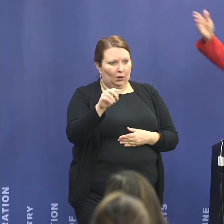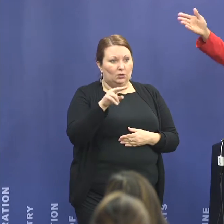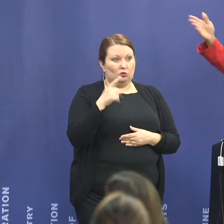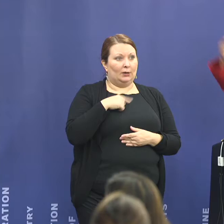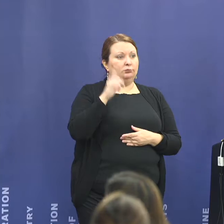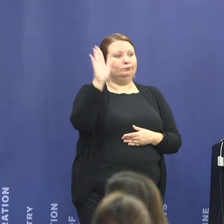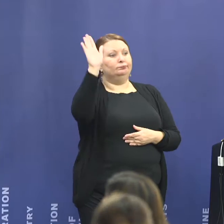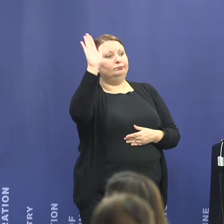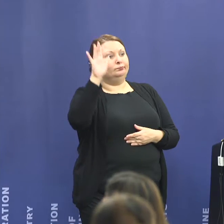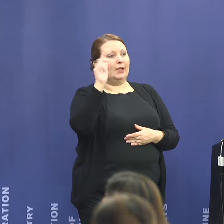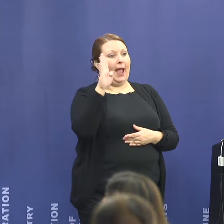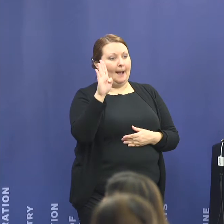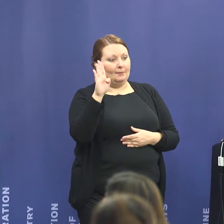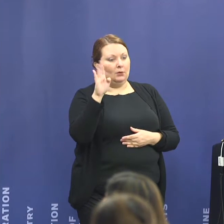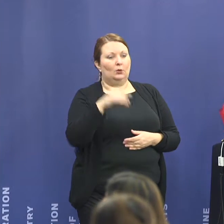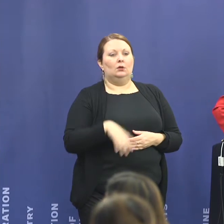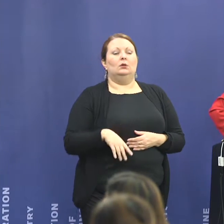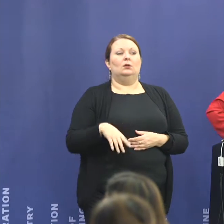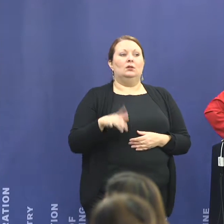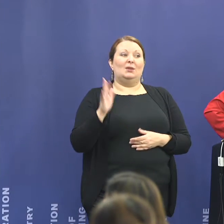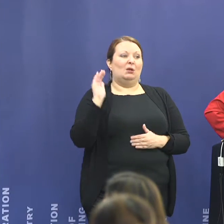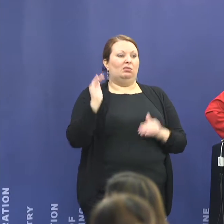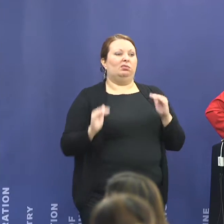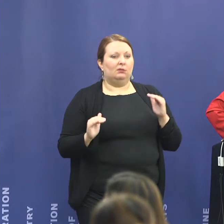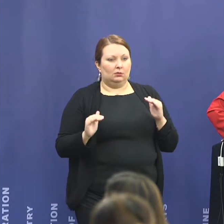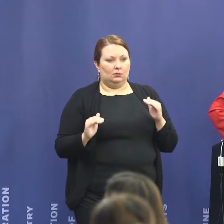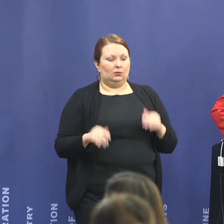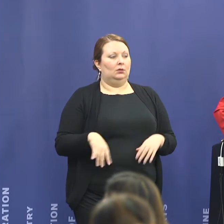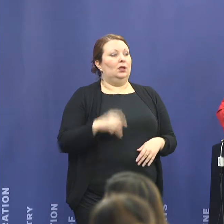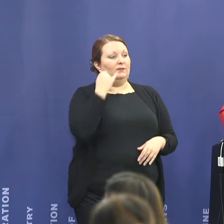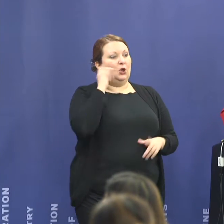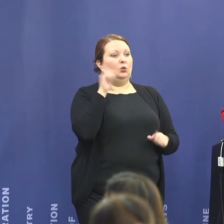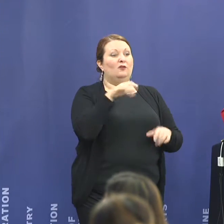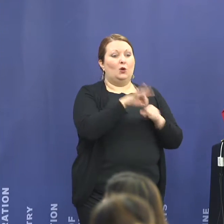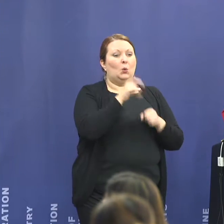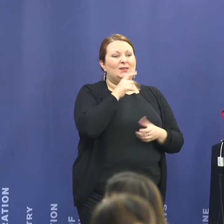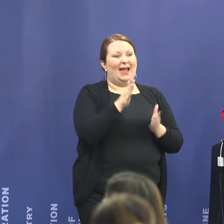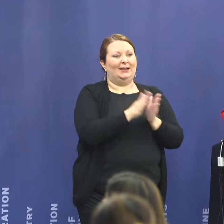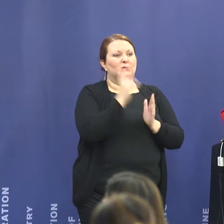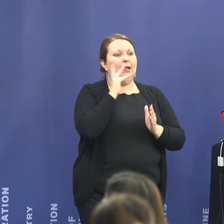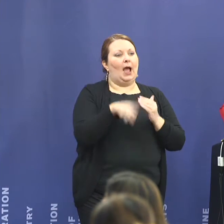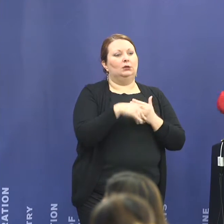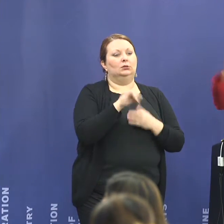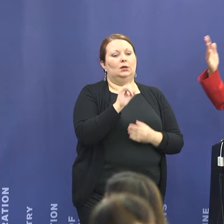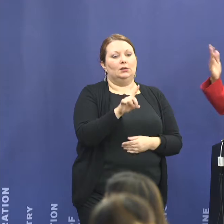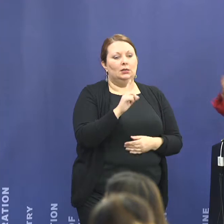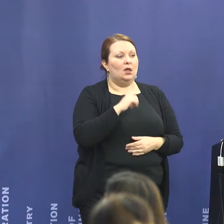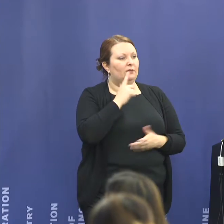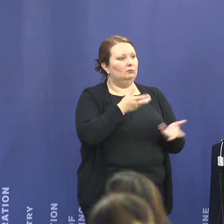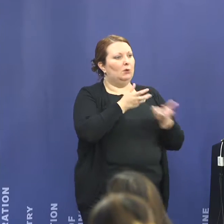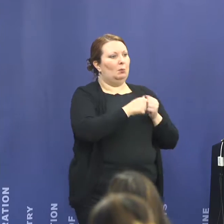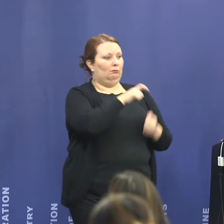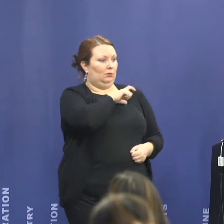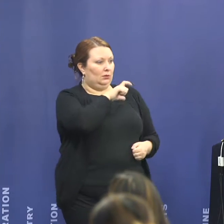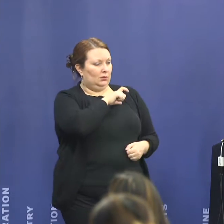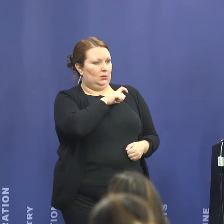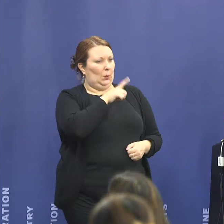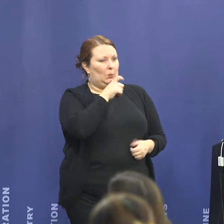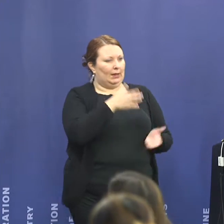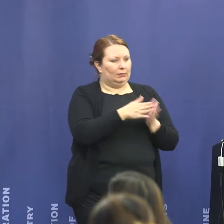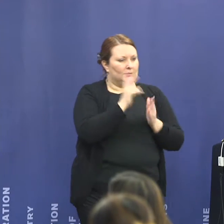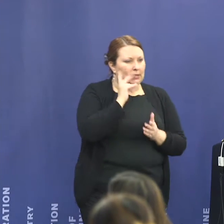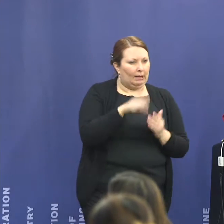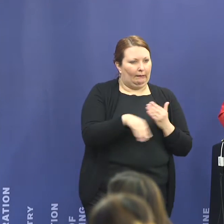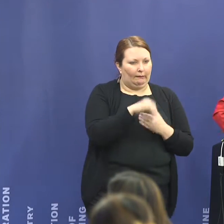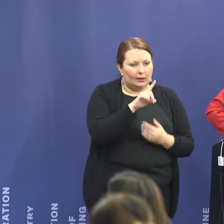to the voting booth, who's going to be asked for extra ID? When they're interacting with law enforcement, right? When